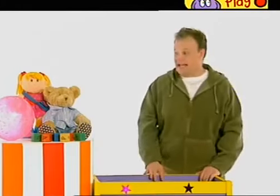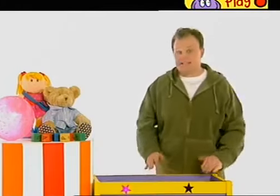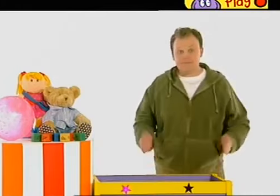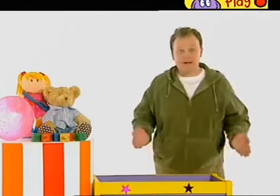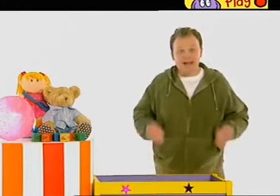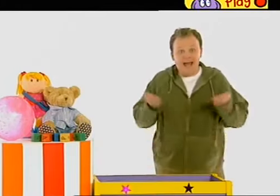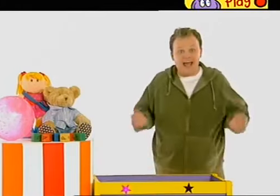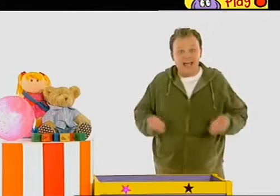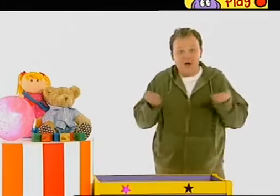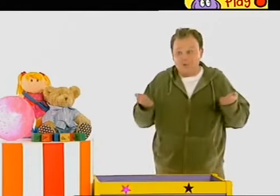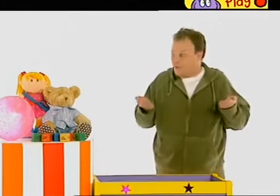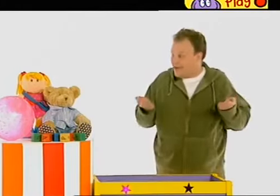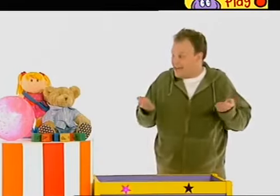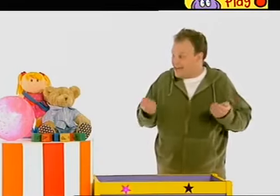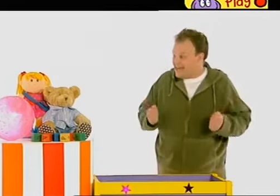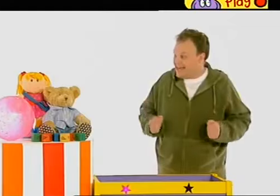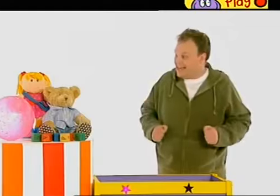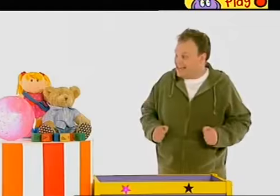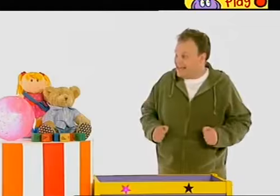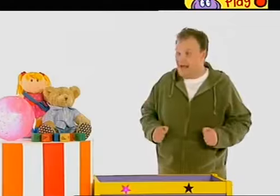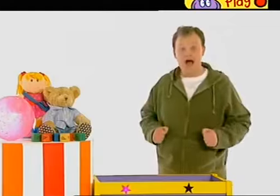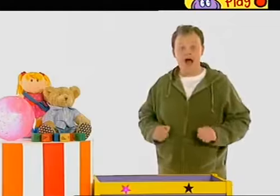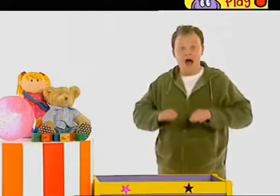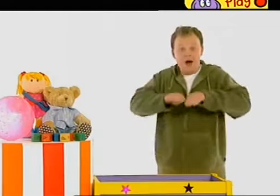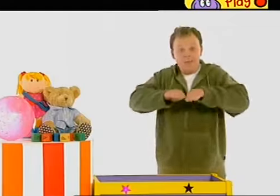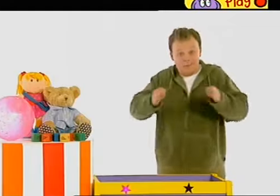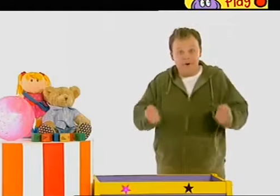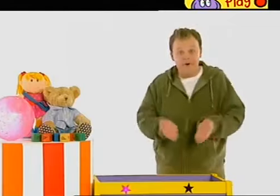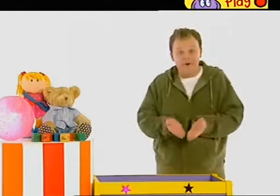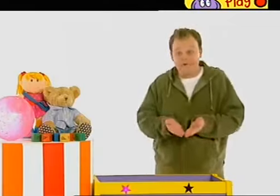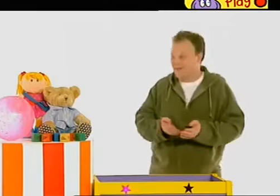Let's play with a ball.